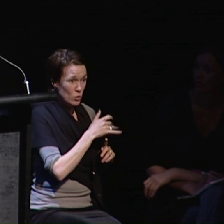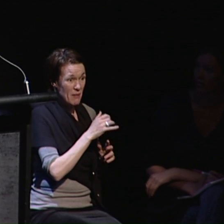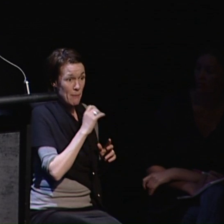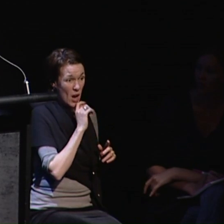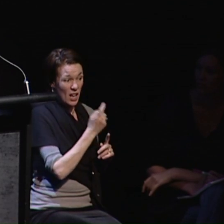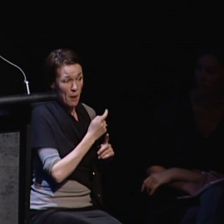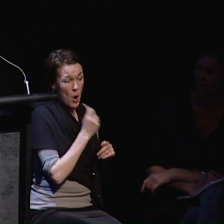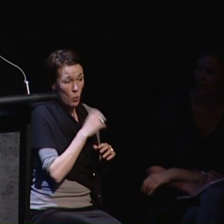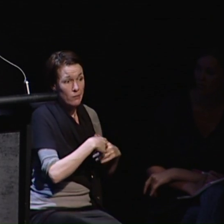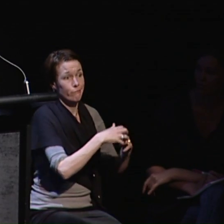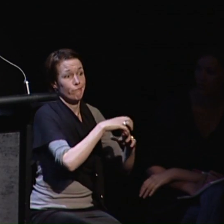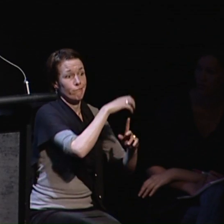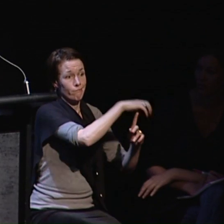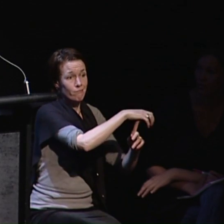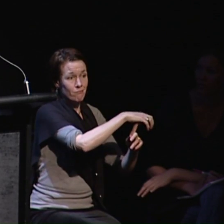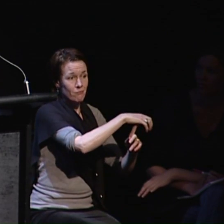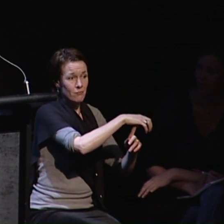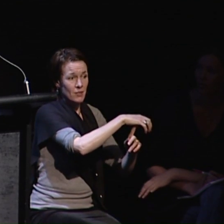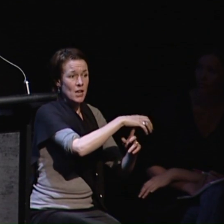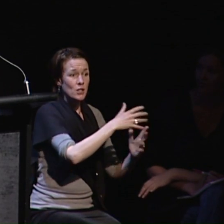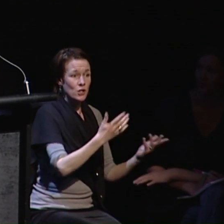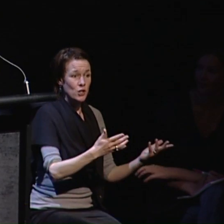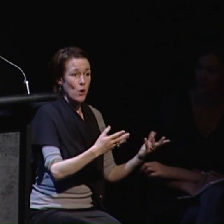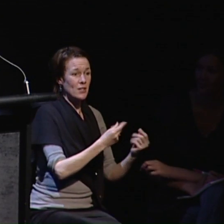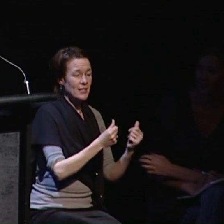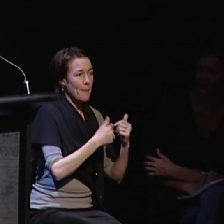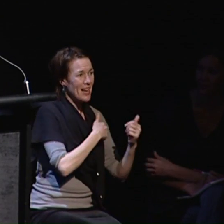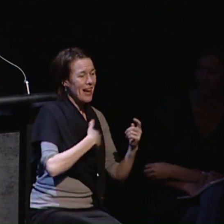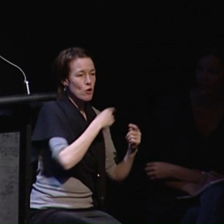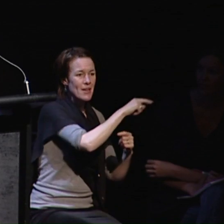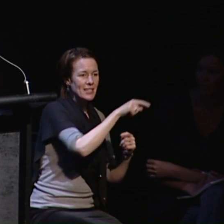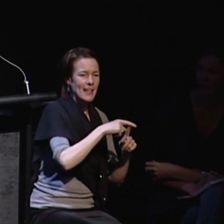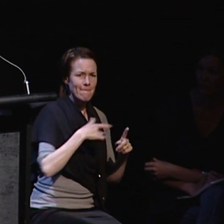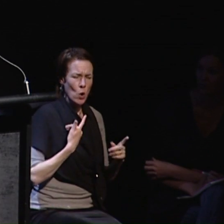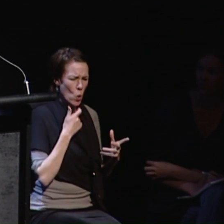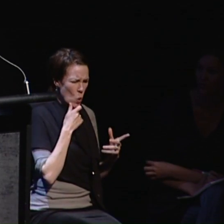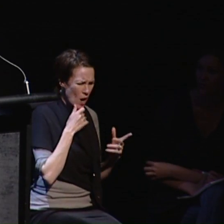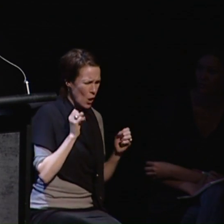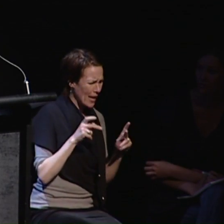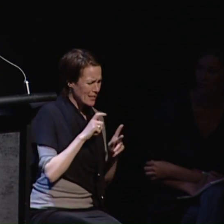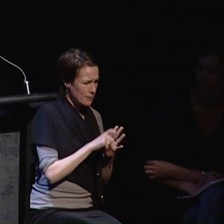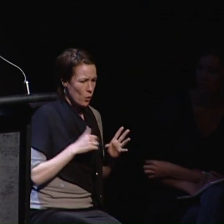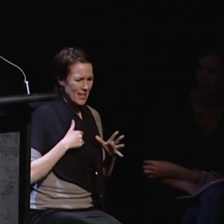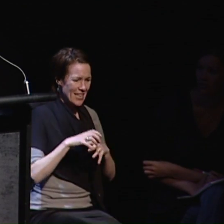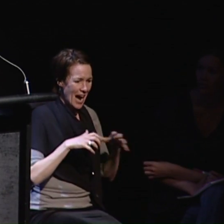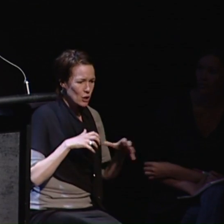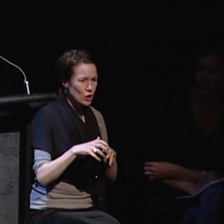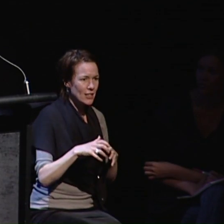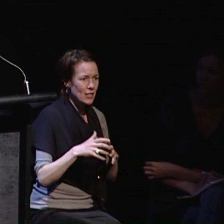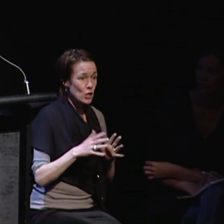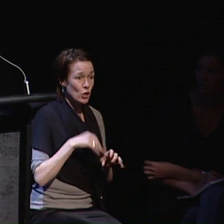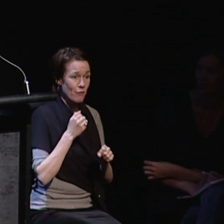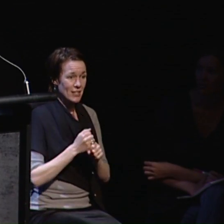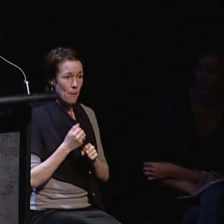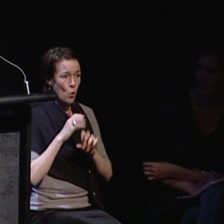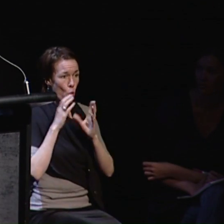convention, a lot of governments feel like they need to act and do something, and so in places where, for example, the World Bank is investing a